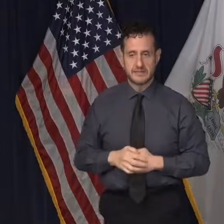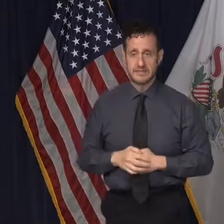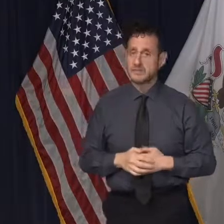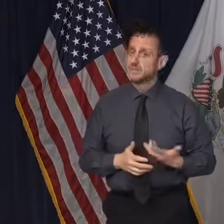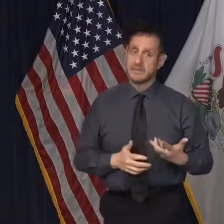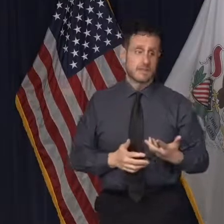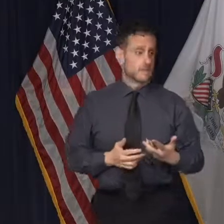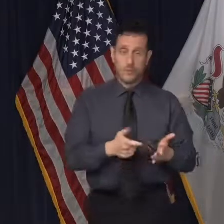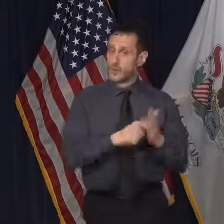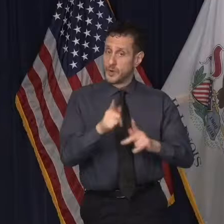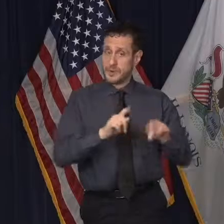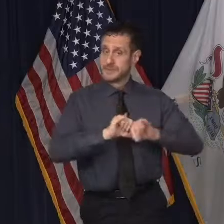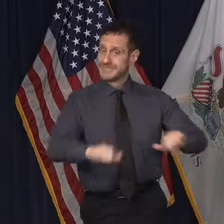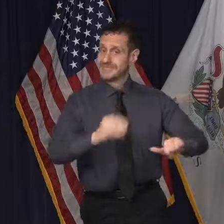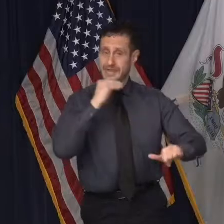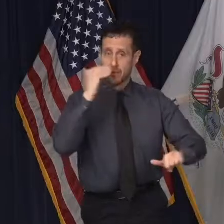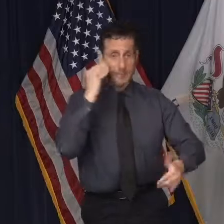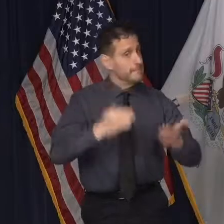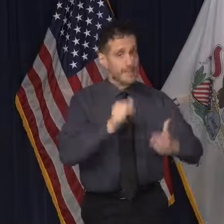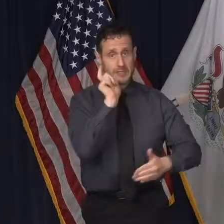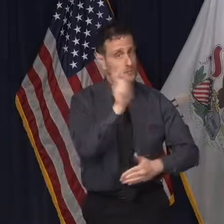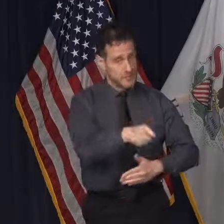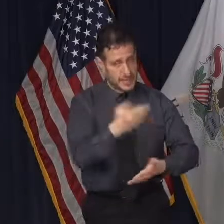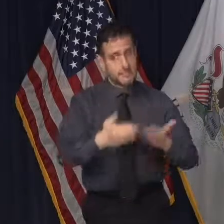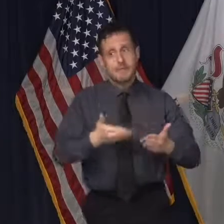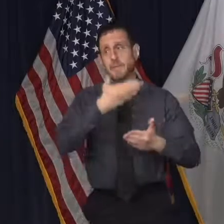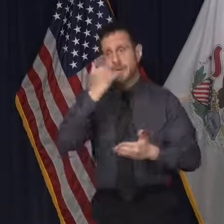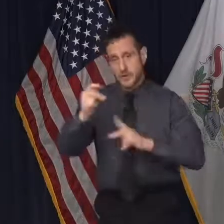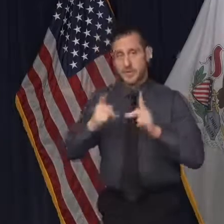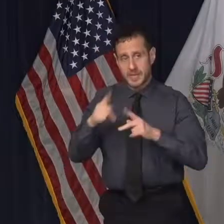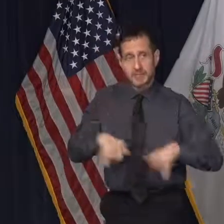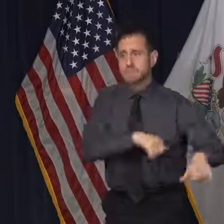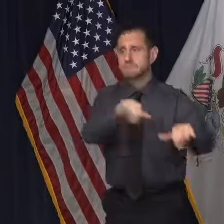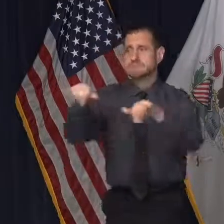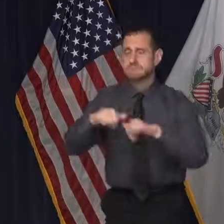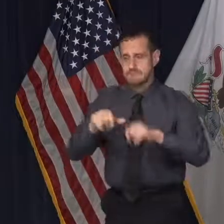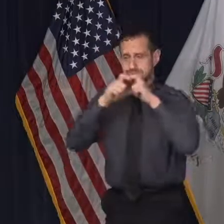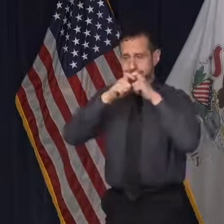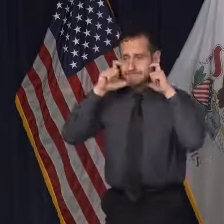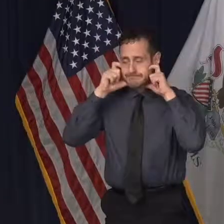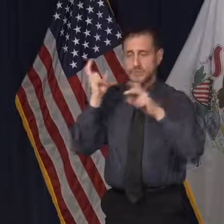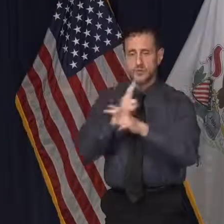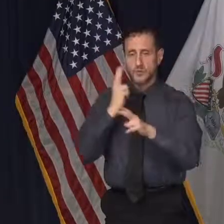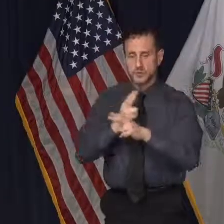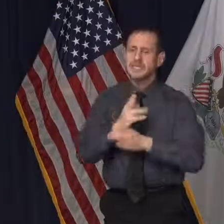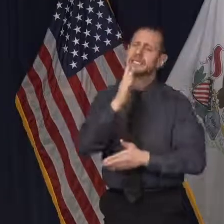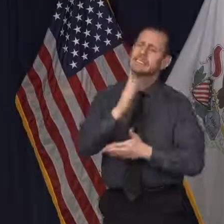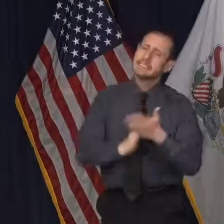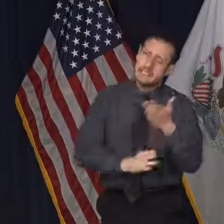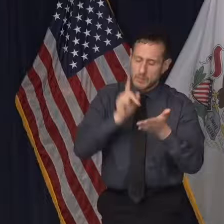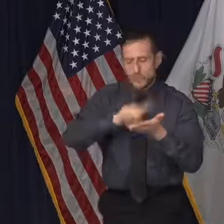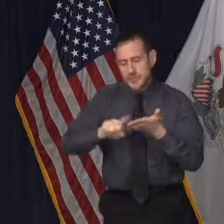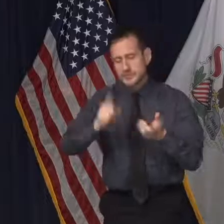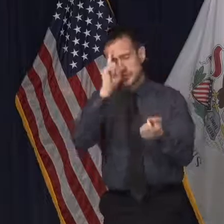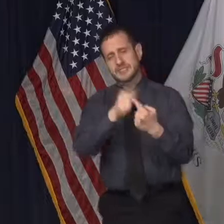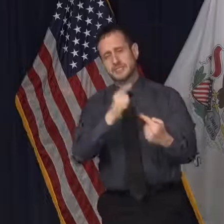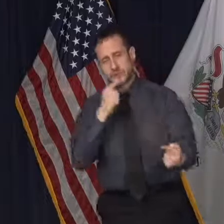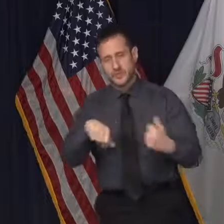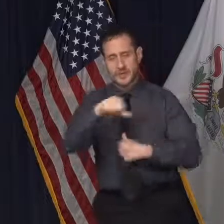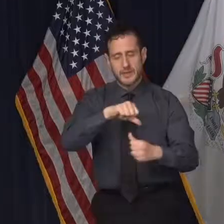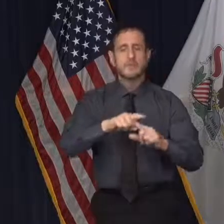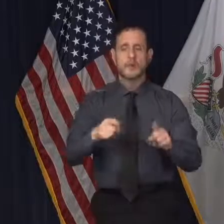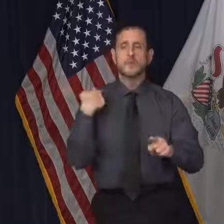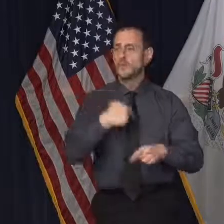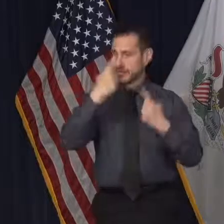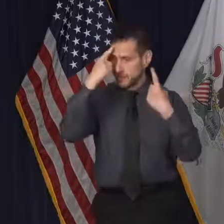lockdown. There may be some disagreements out there, but there are things that we can all agree on. We all want our kids